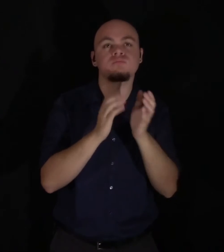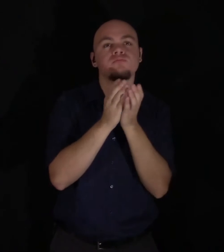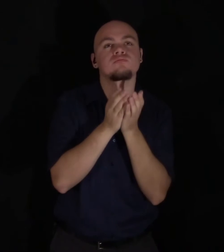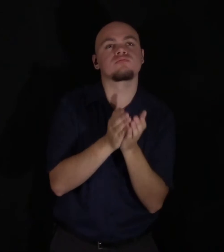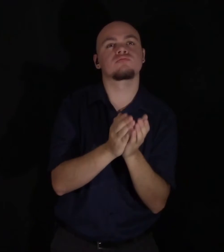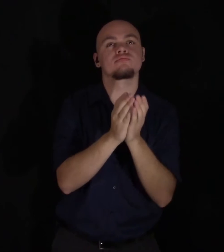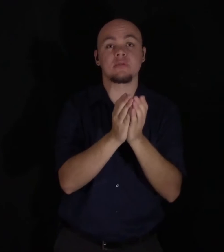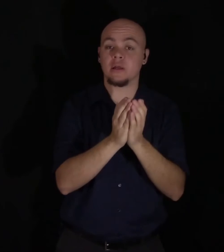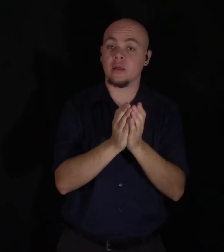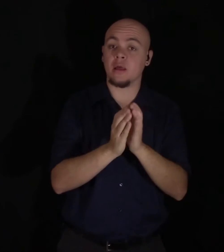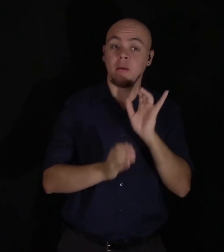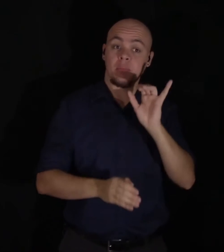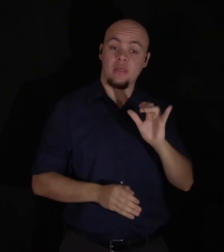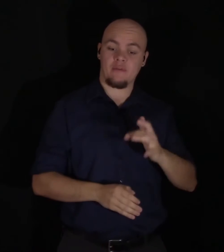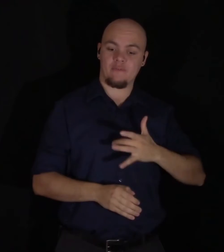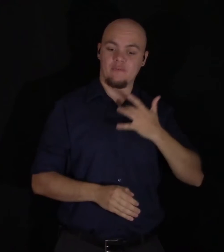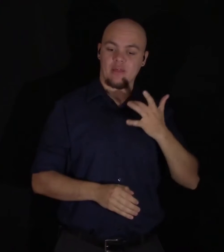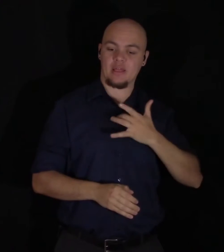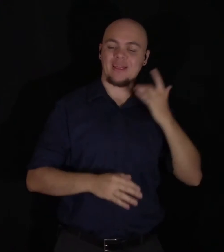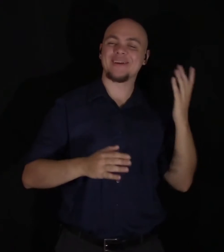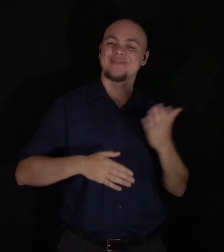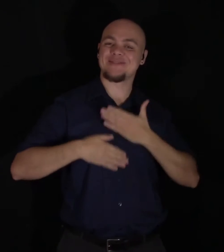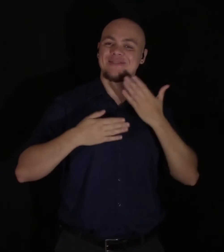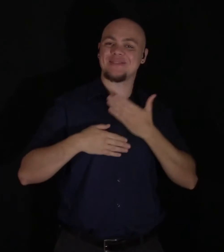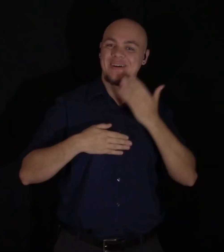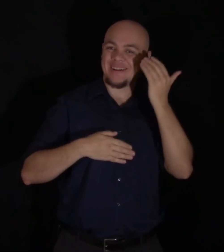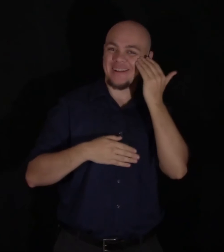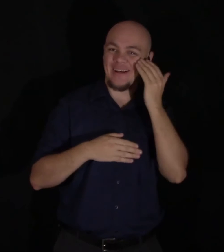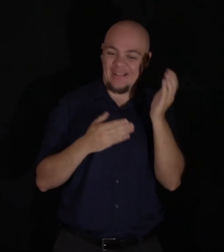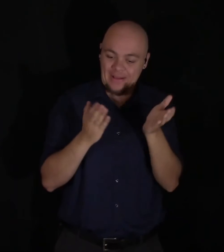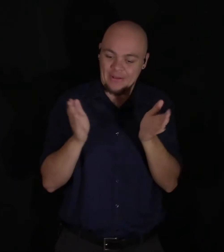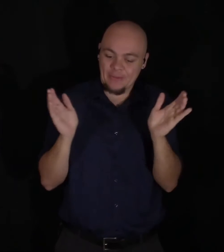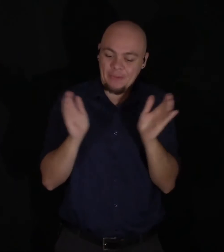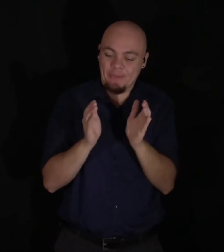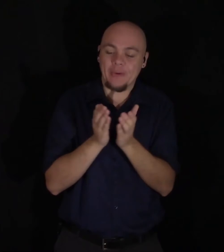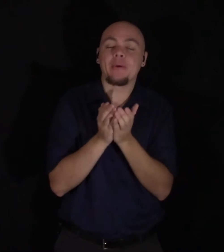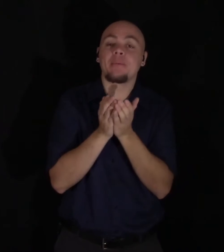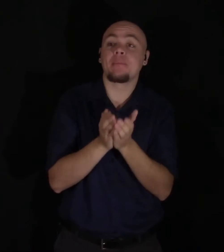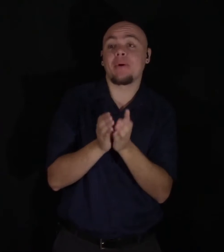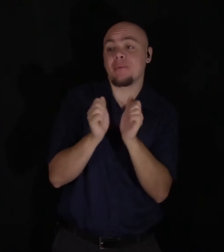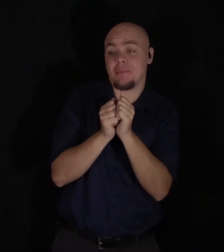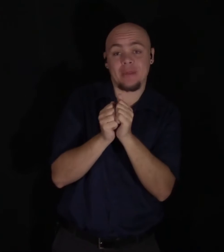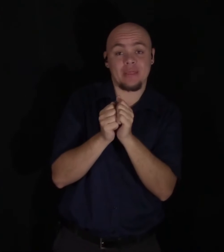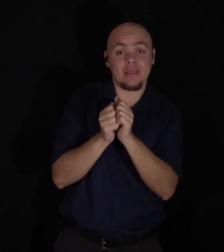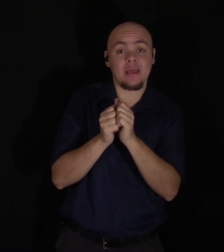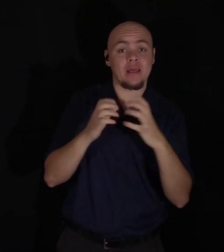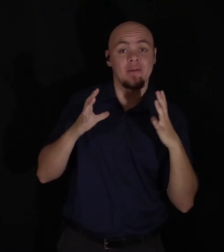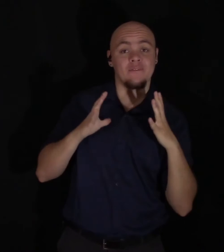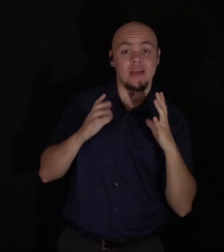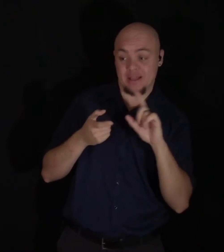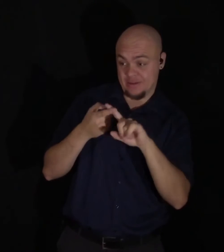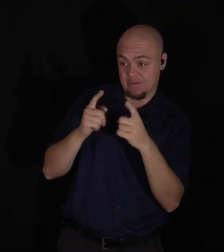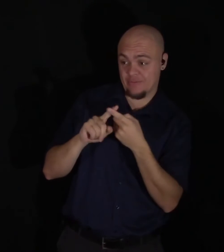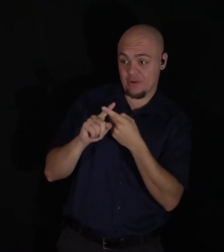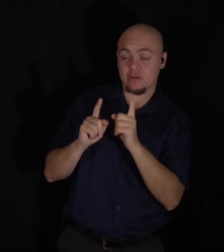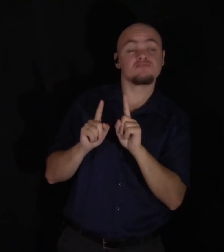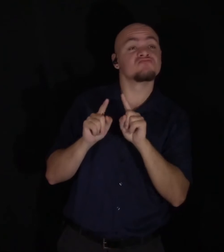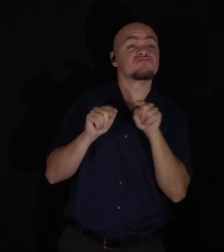child feels when he embarks in a little boat with his holiday mates on an expedition of discovery up his